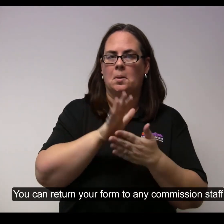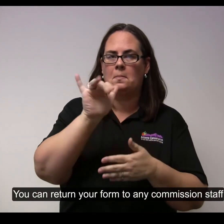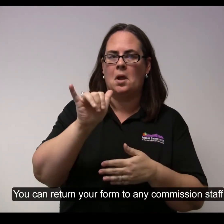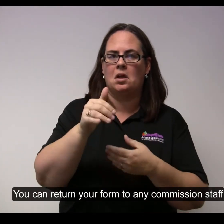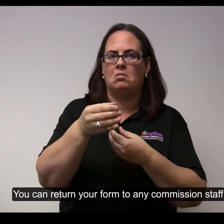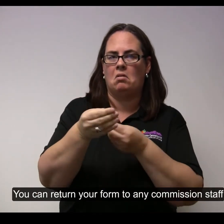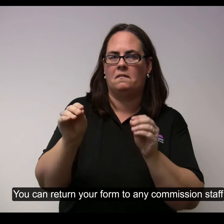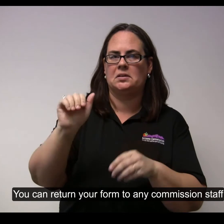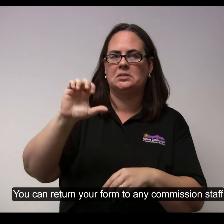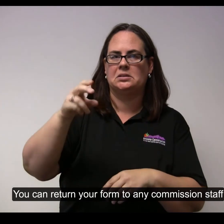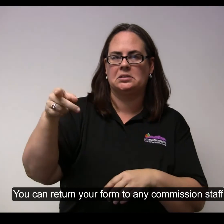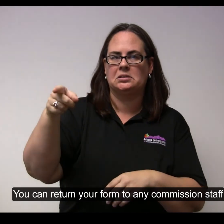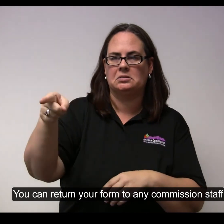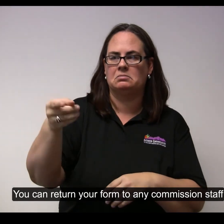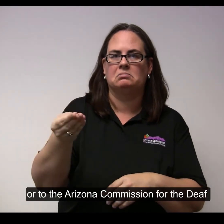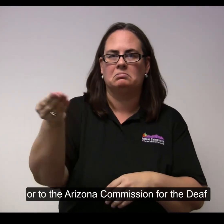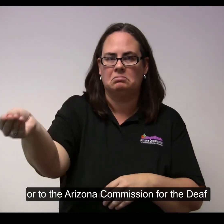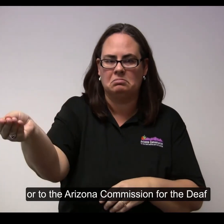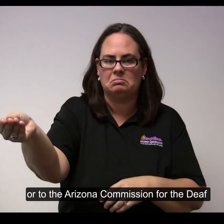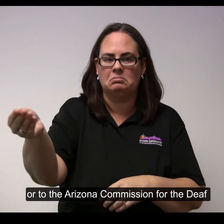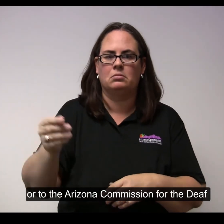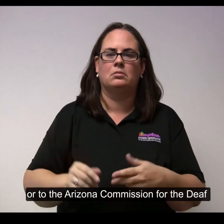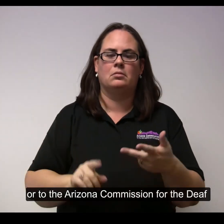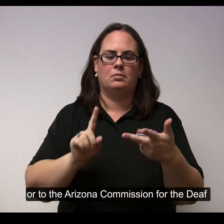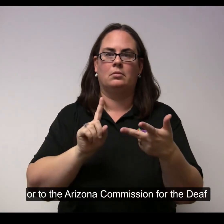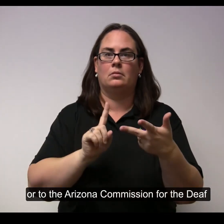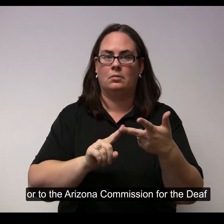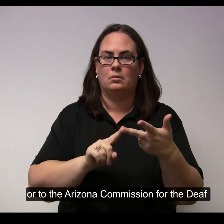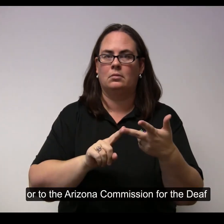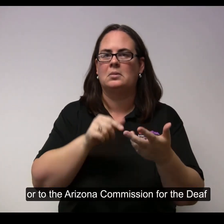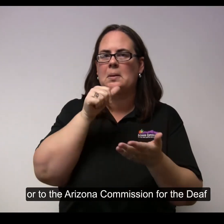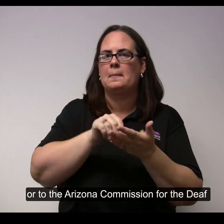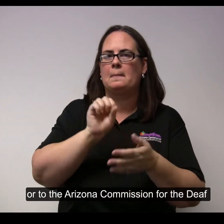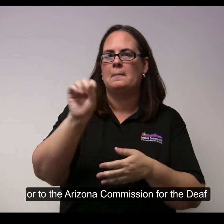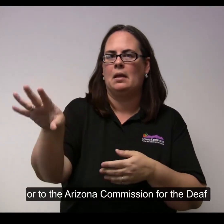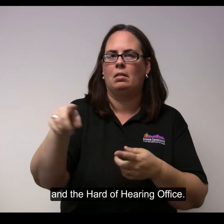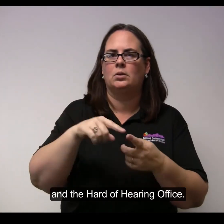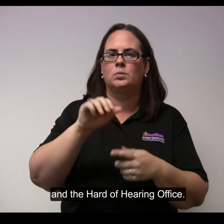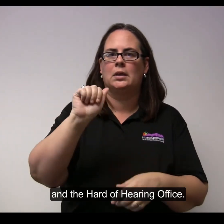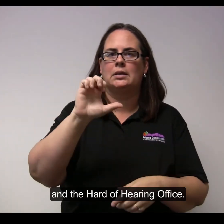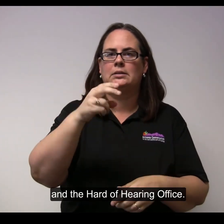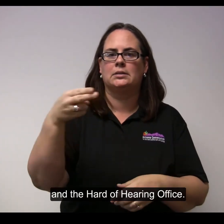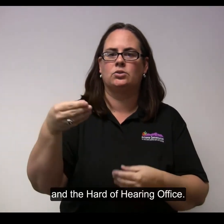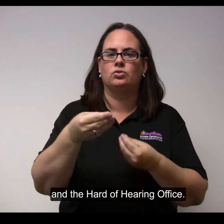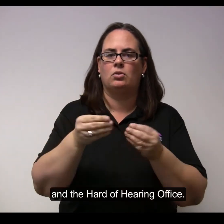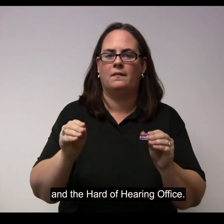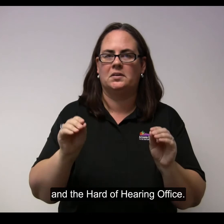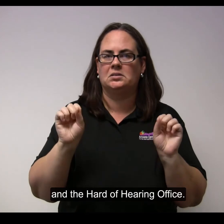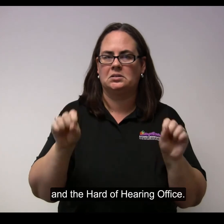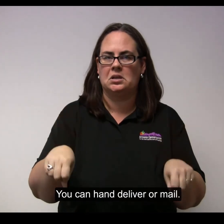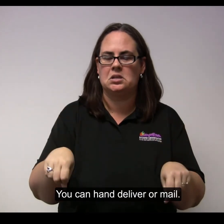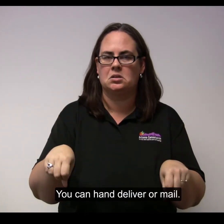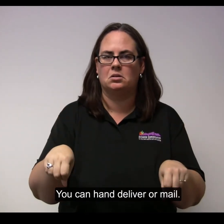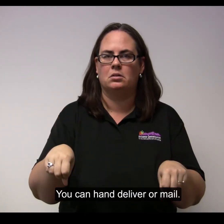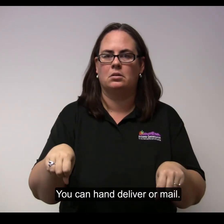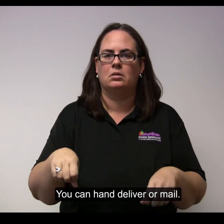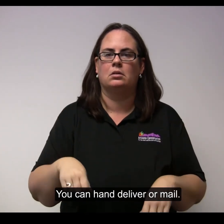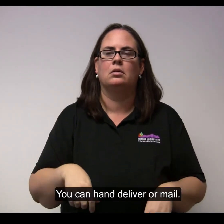any commission staff or to the Arizona Commission for the Deaf and the Hard of Hearing office. You can hand deliver